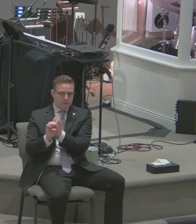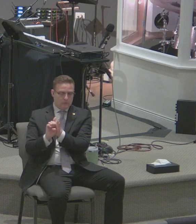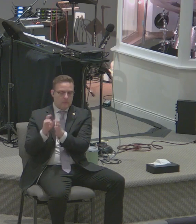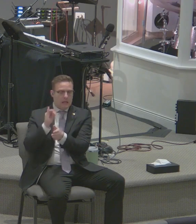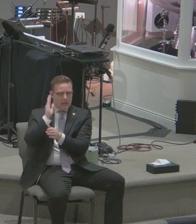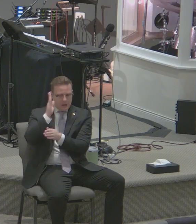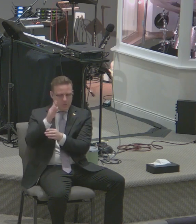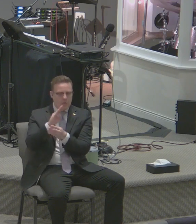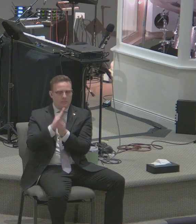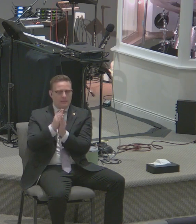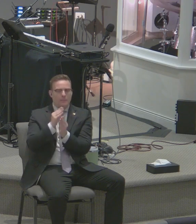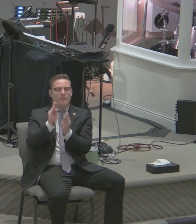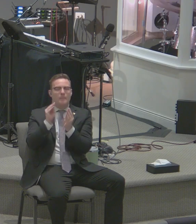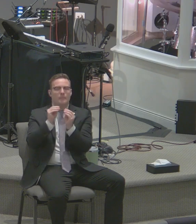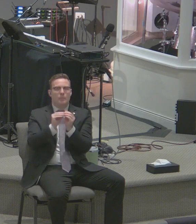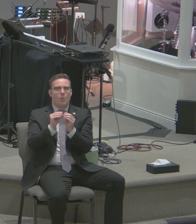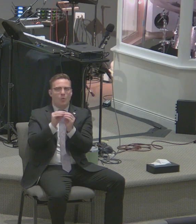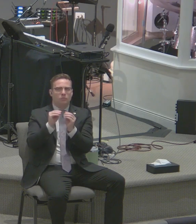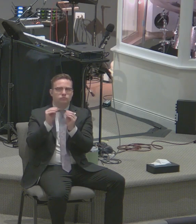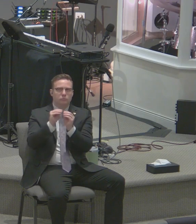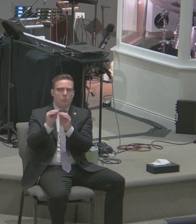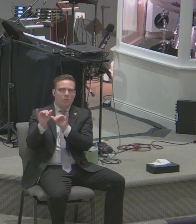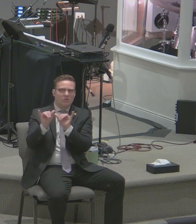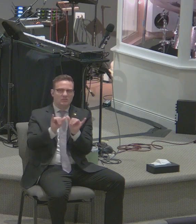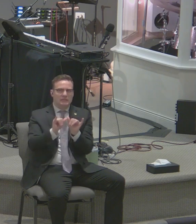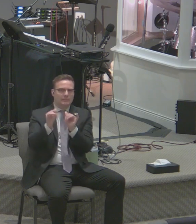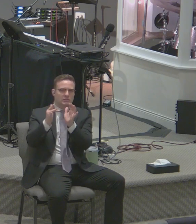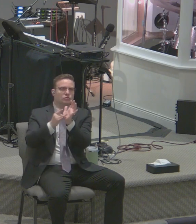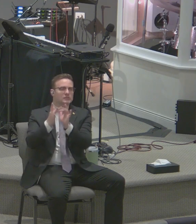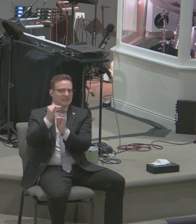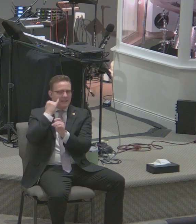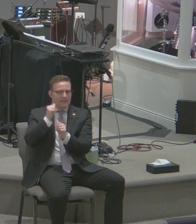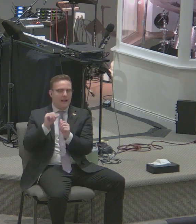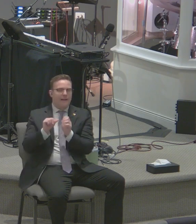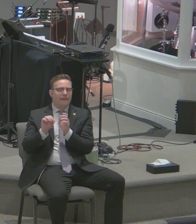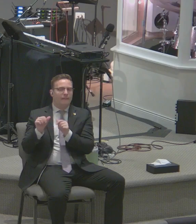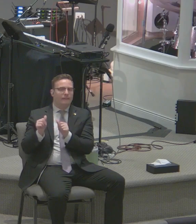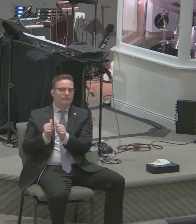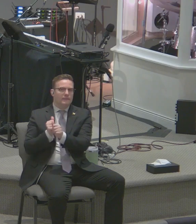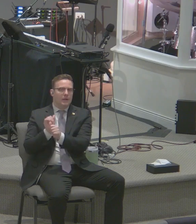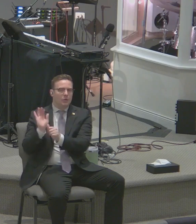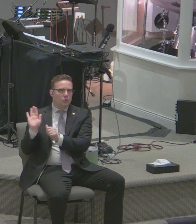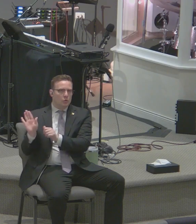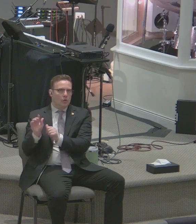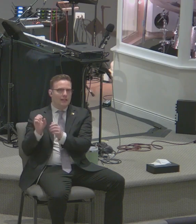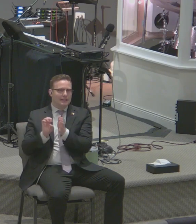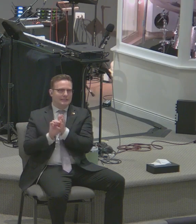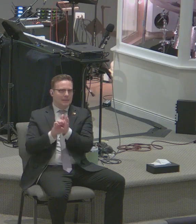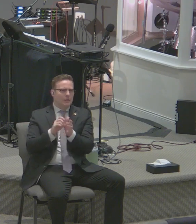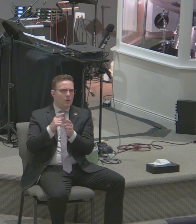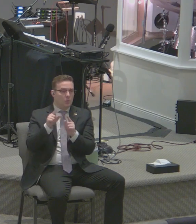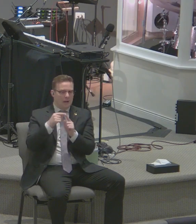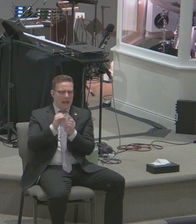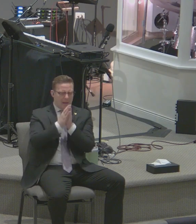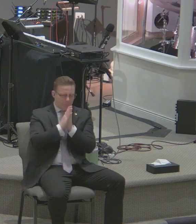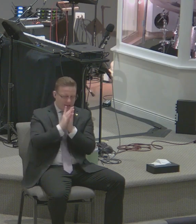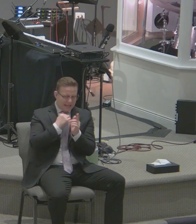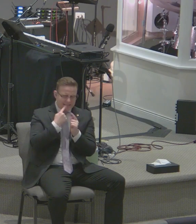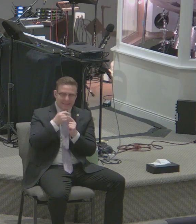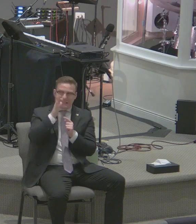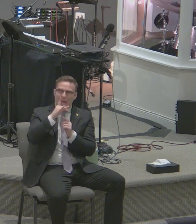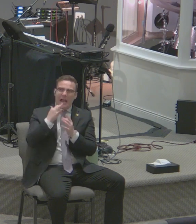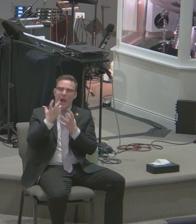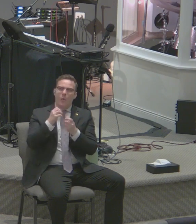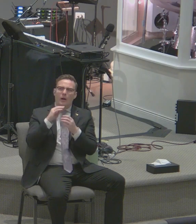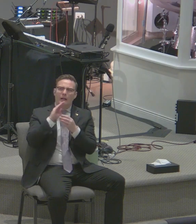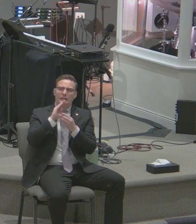I am going to be more like him. I'm going to be more like Jesus. When I pray, I say, God, I want to be more like you. I want to